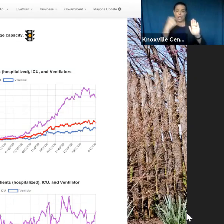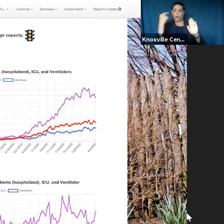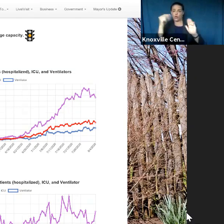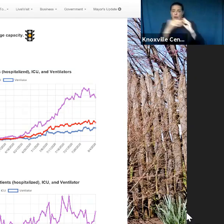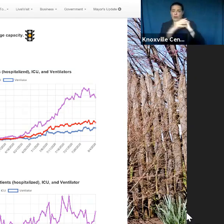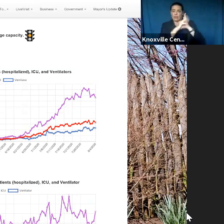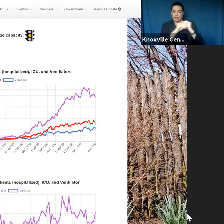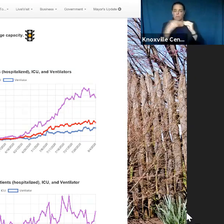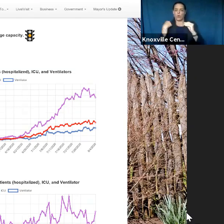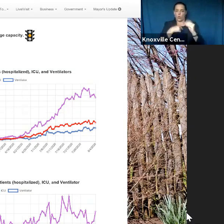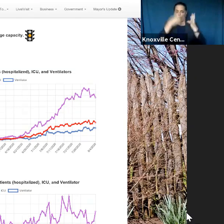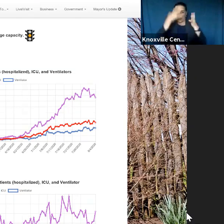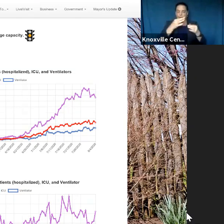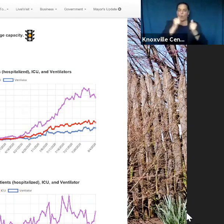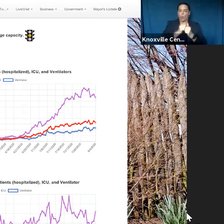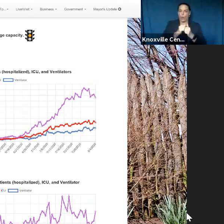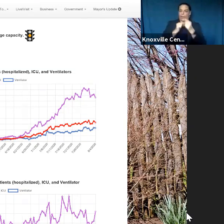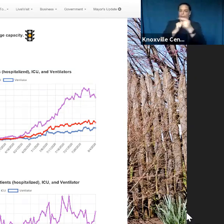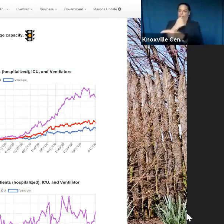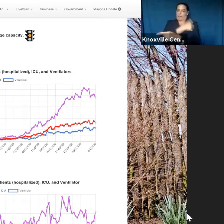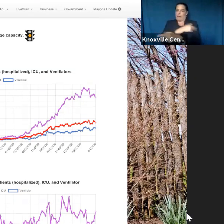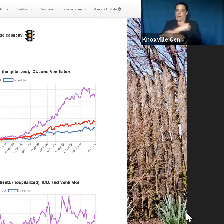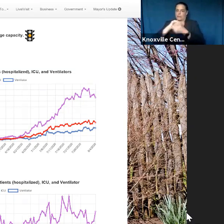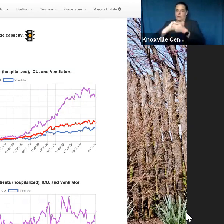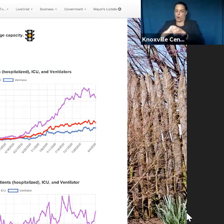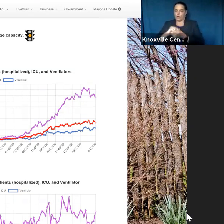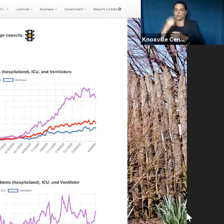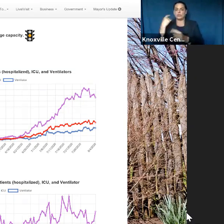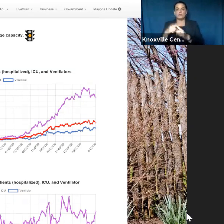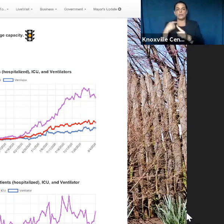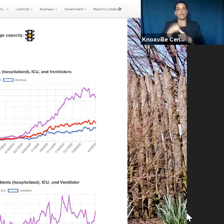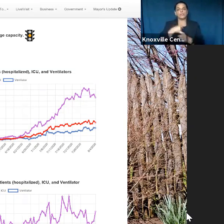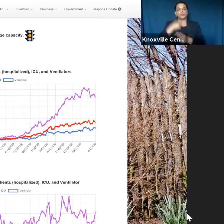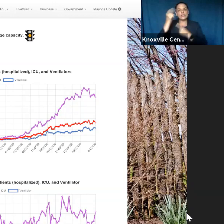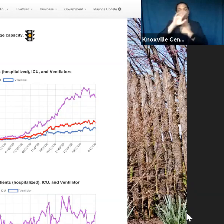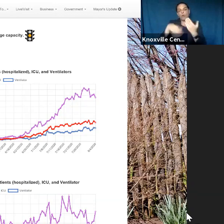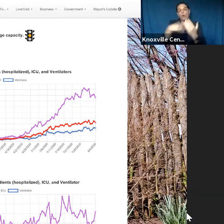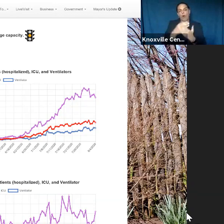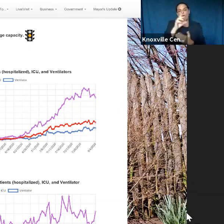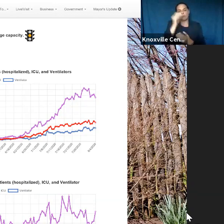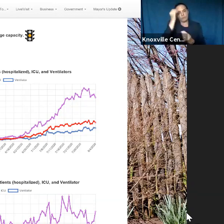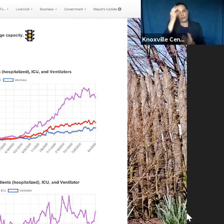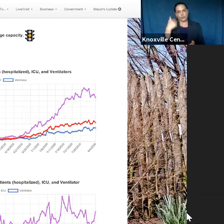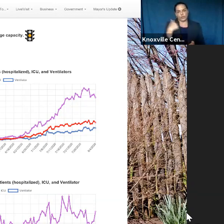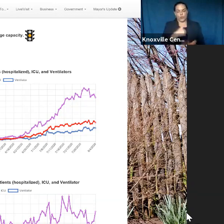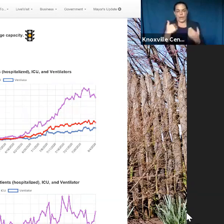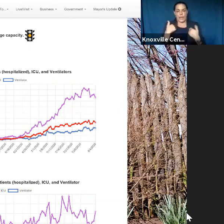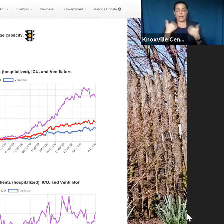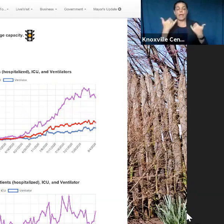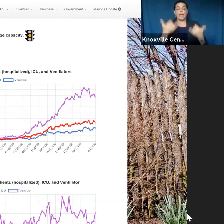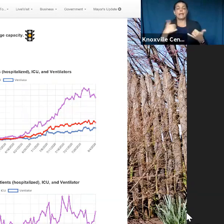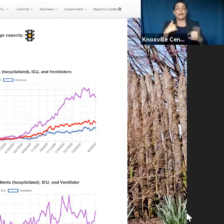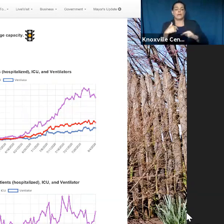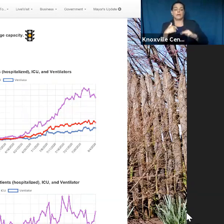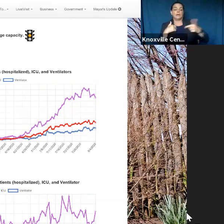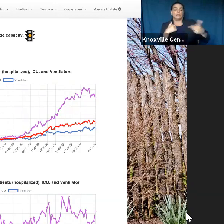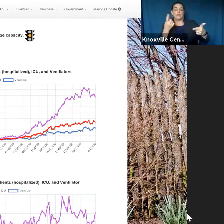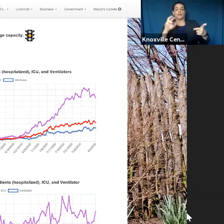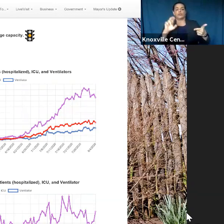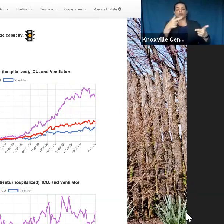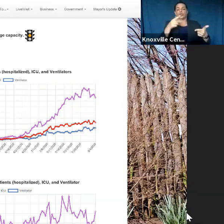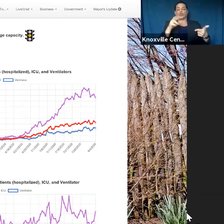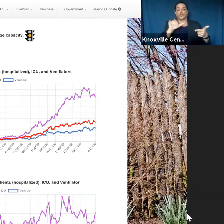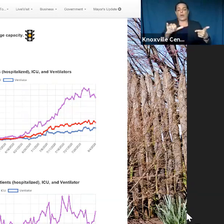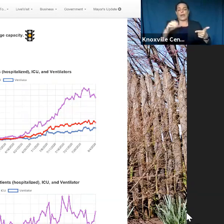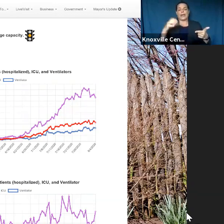in concert with our hospital partners, as well as taking all of the data into consideration. And now I'll turn it over to Dr. Gray, the Chief